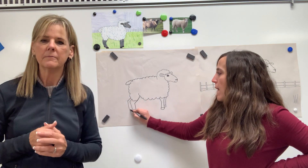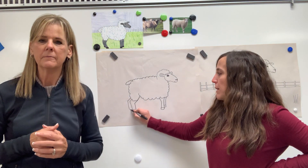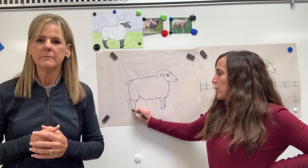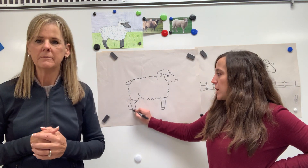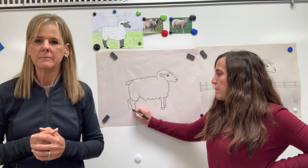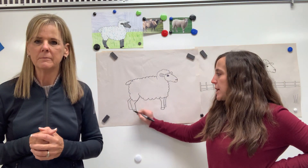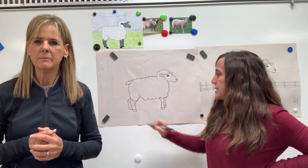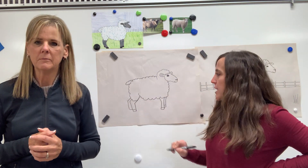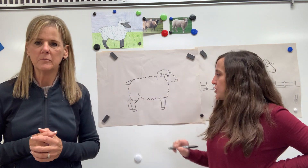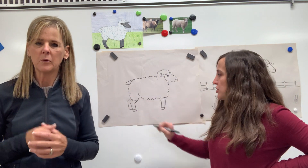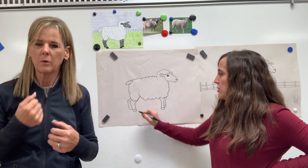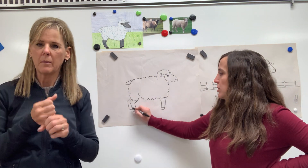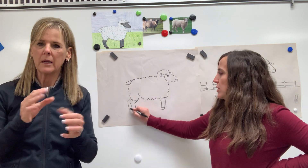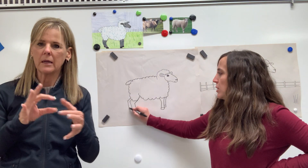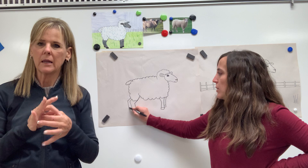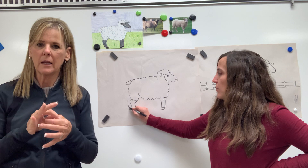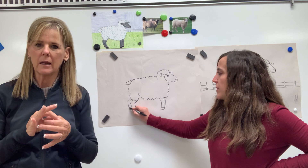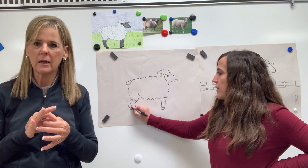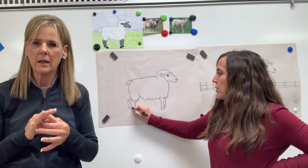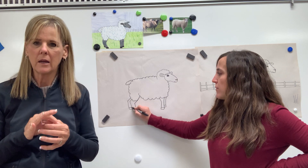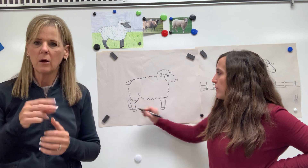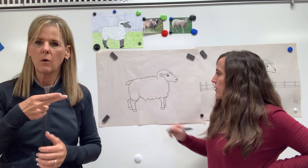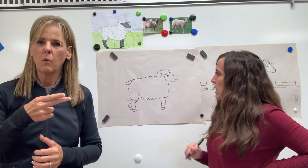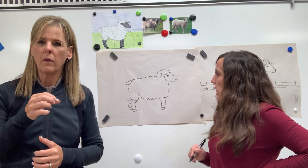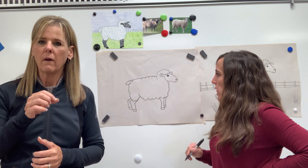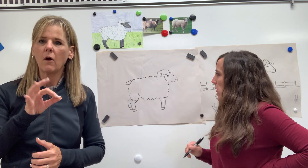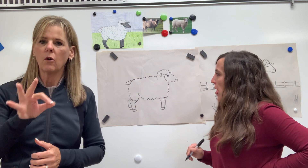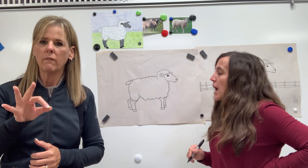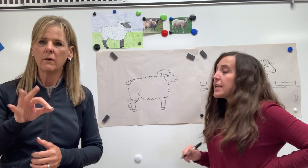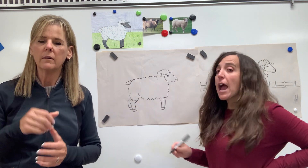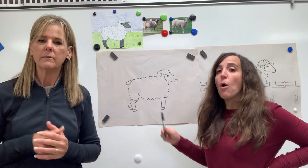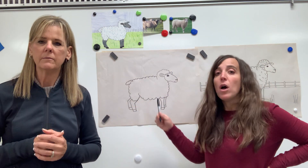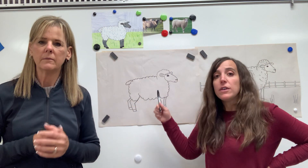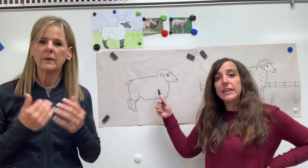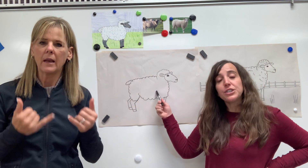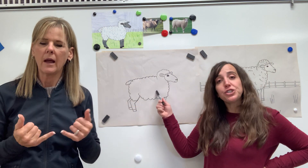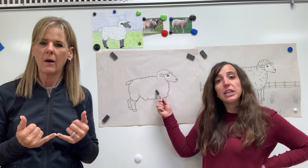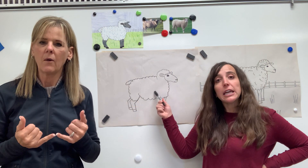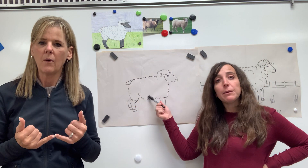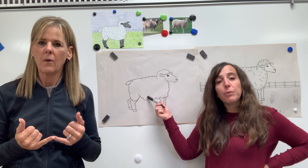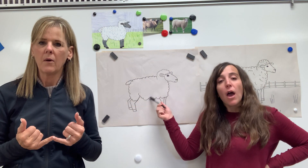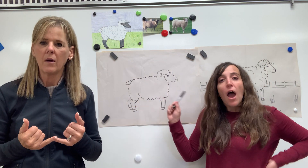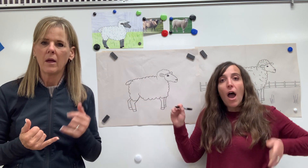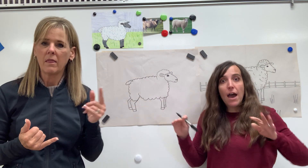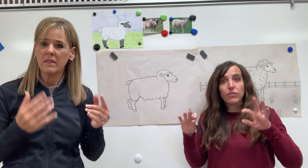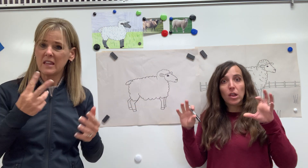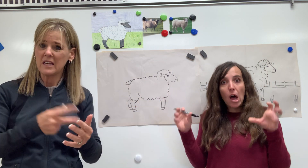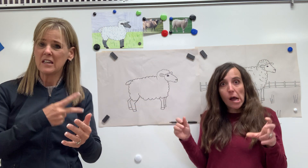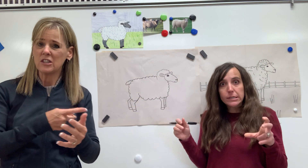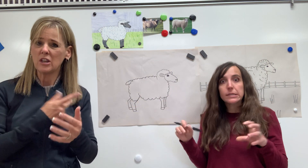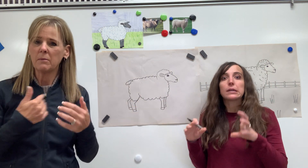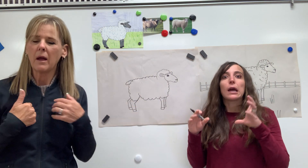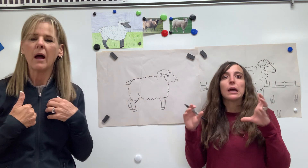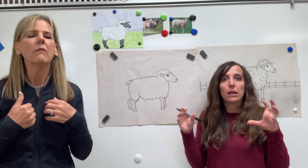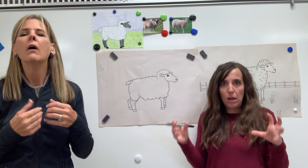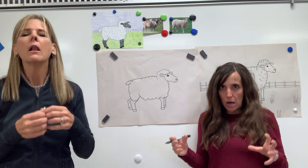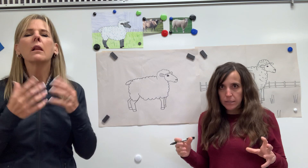And we're gonna make it touch with the hoof. Now, these sheep have lots and lots